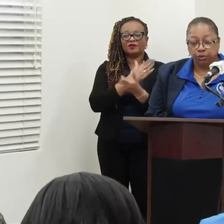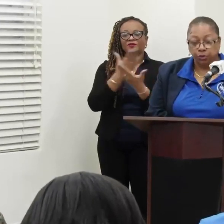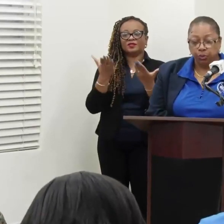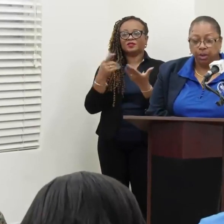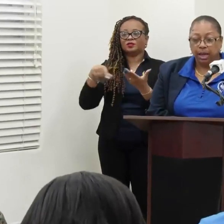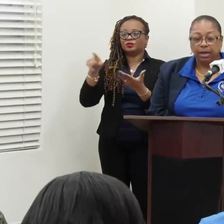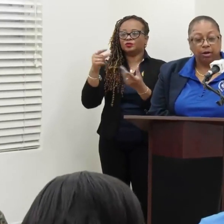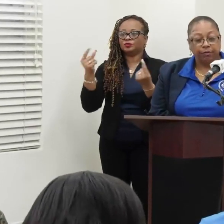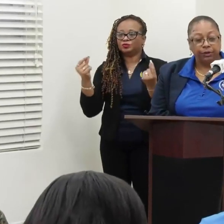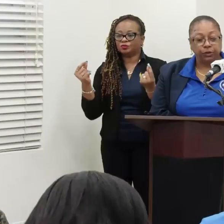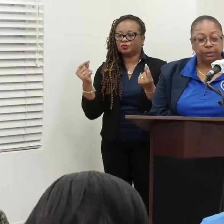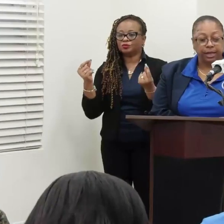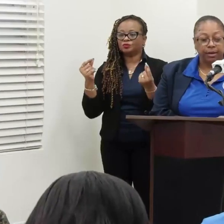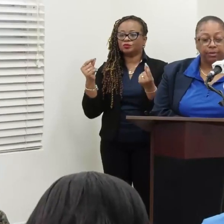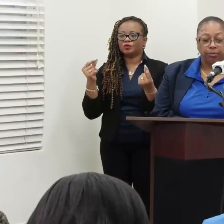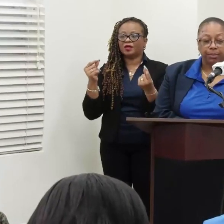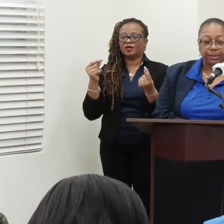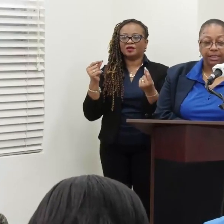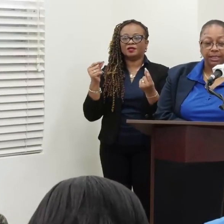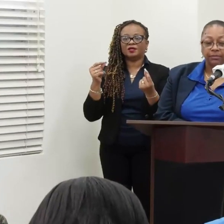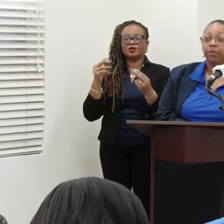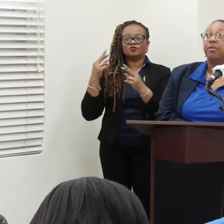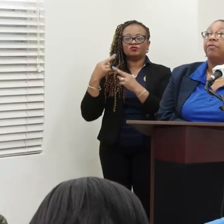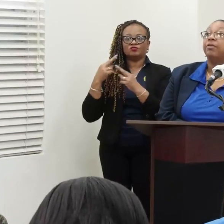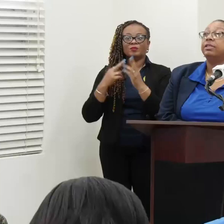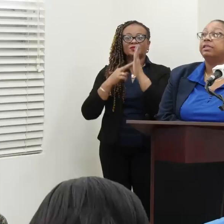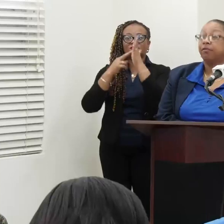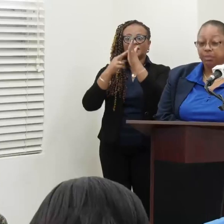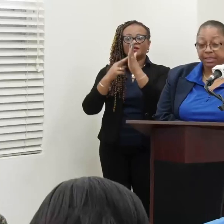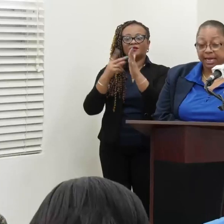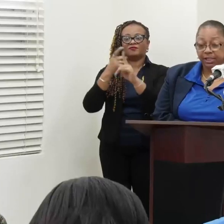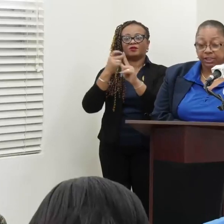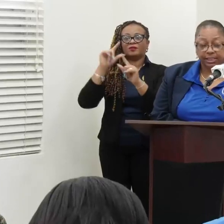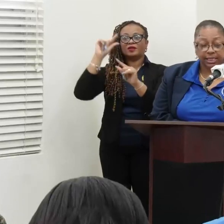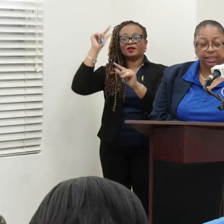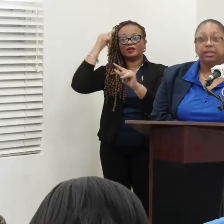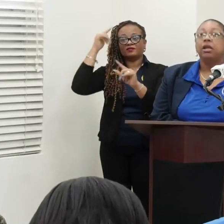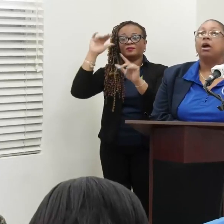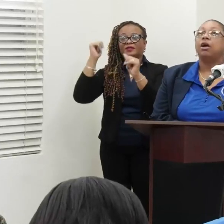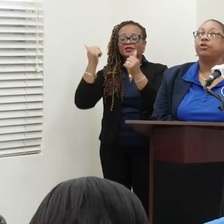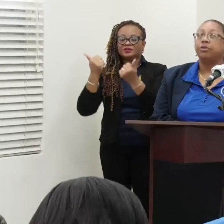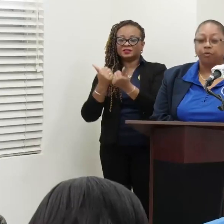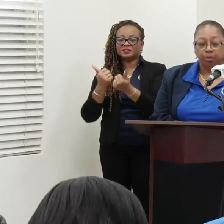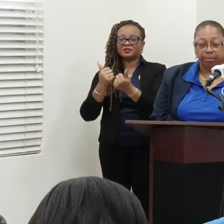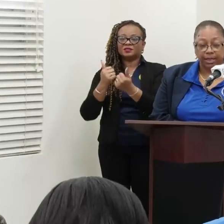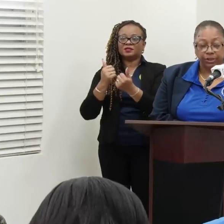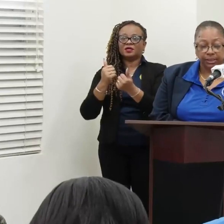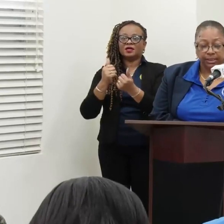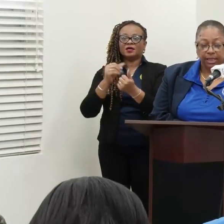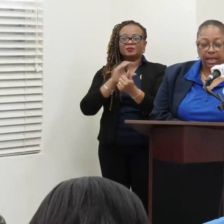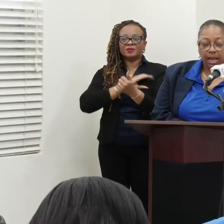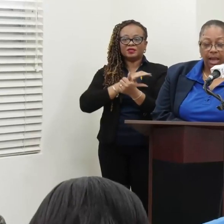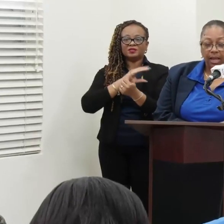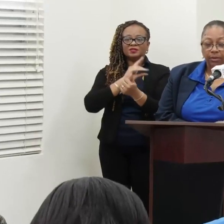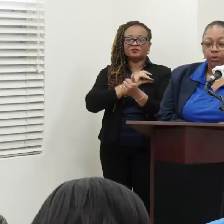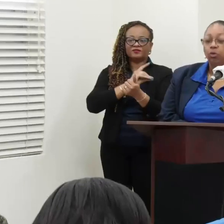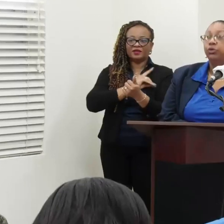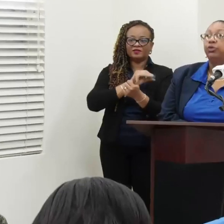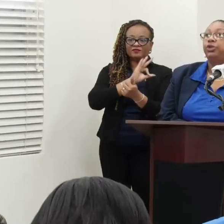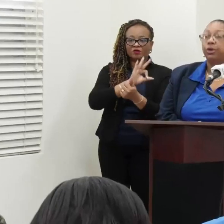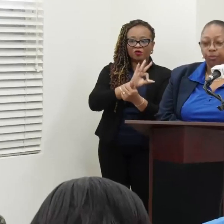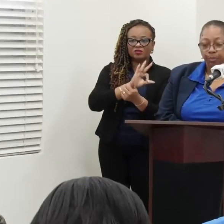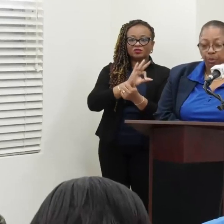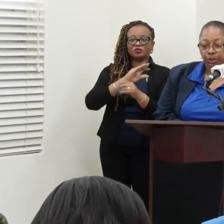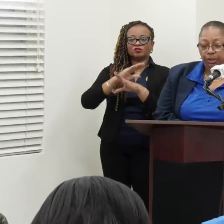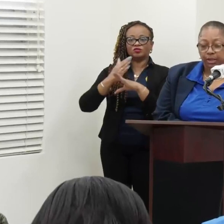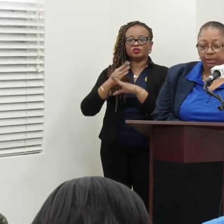everything that you do, and our officials here and the representatives from the various government agencies, our uniform branches, and those